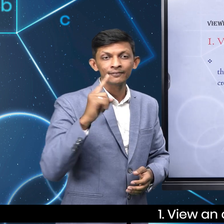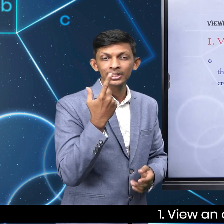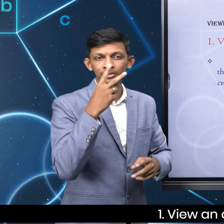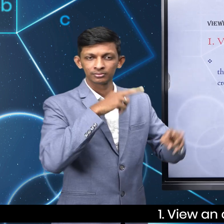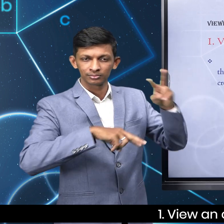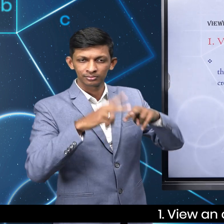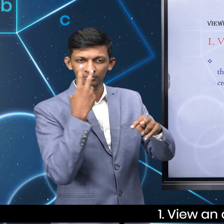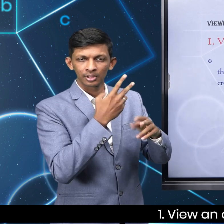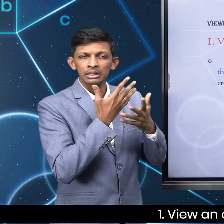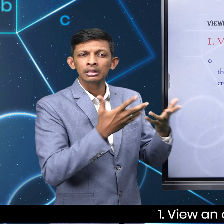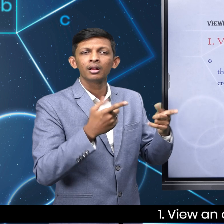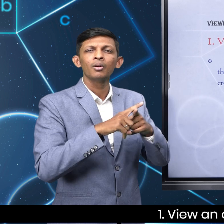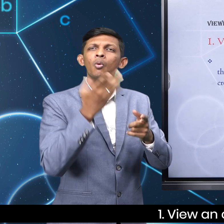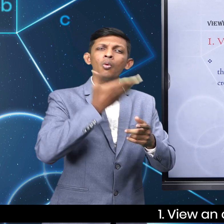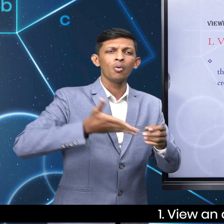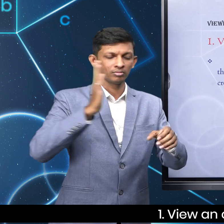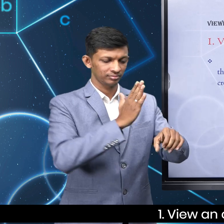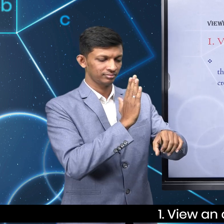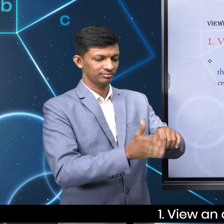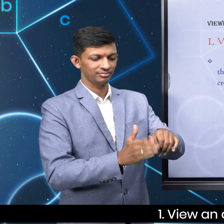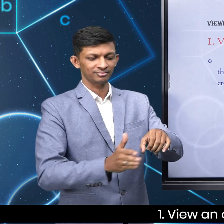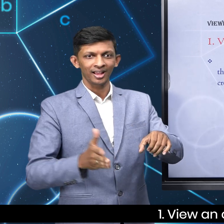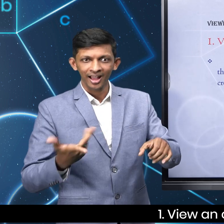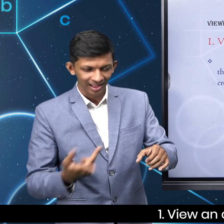First one. View an object by cutting or slicing.